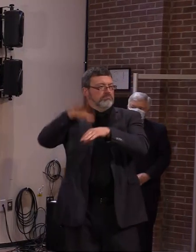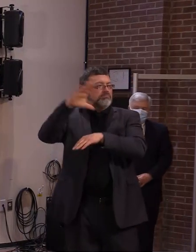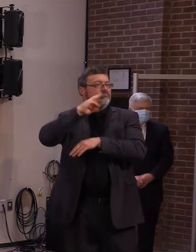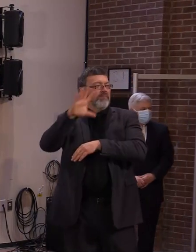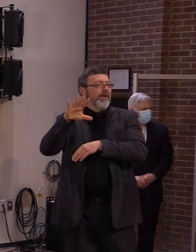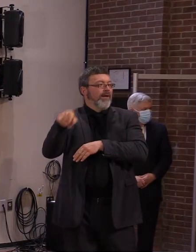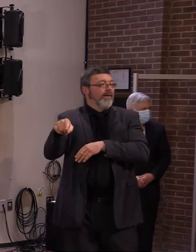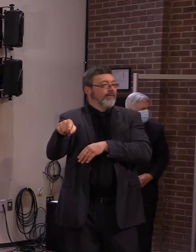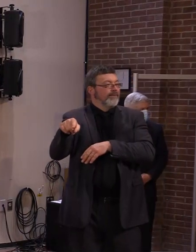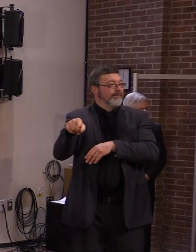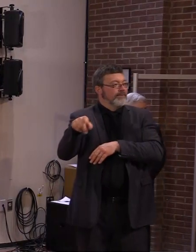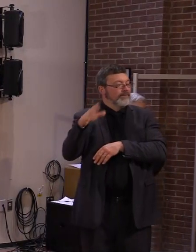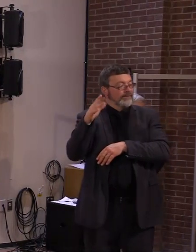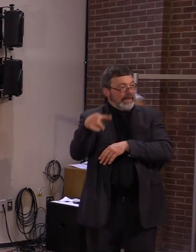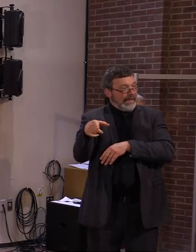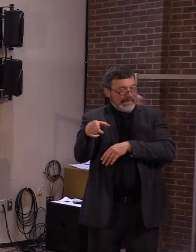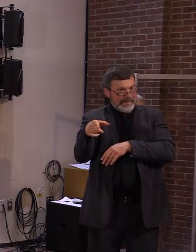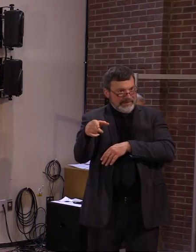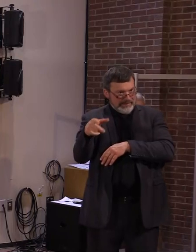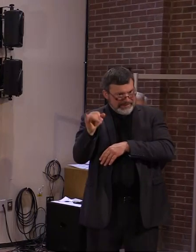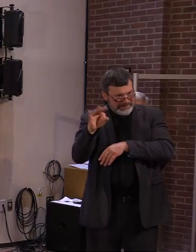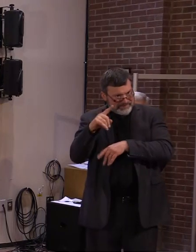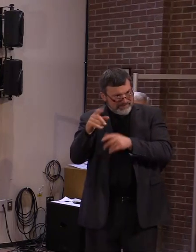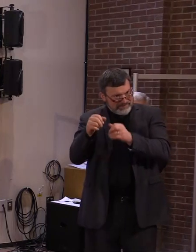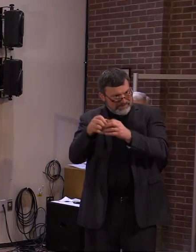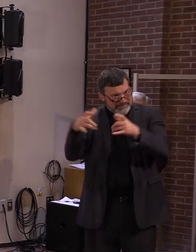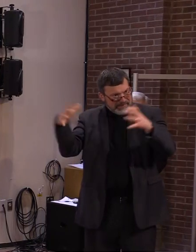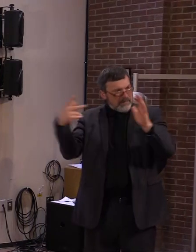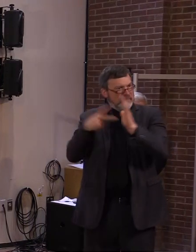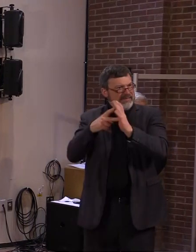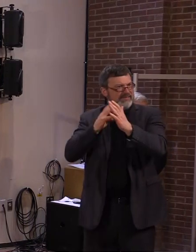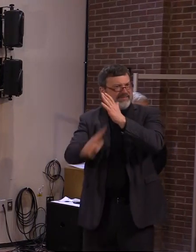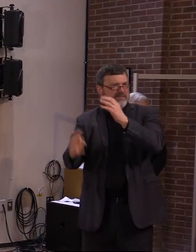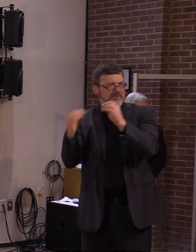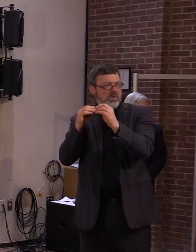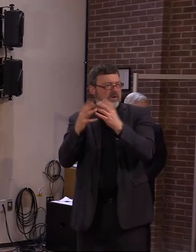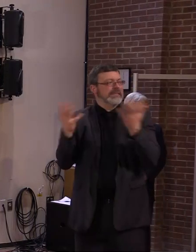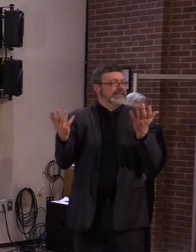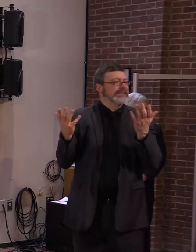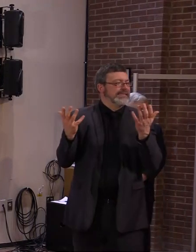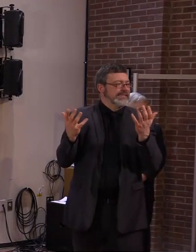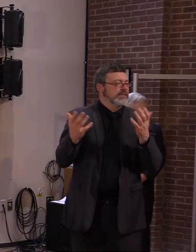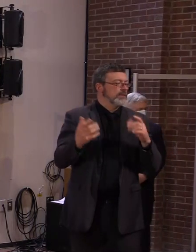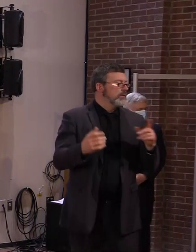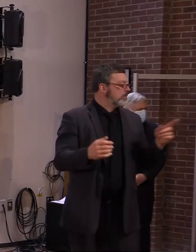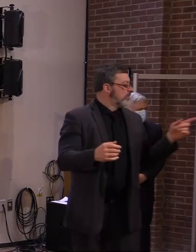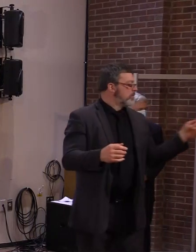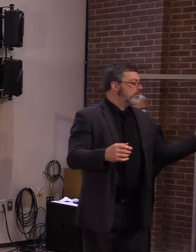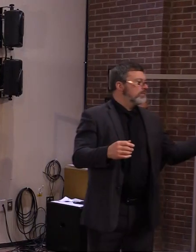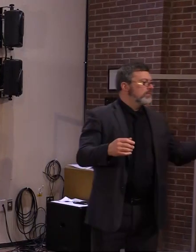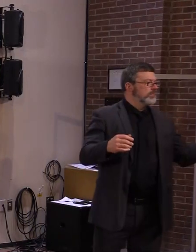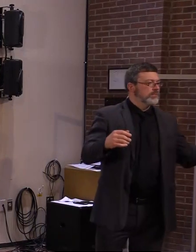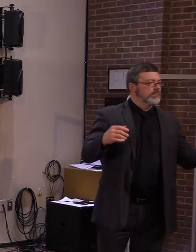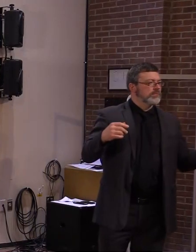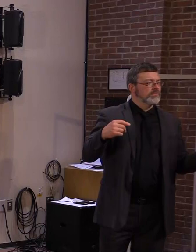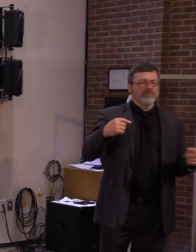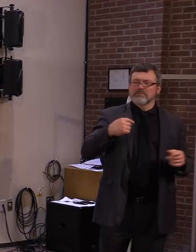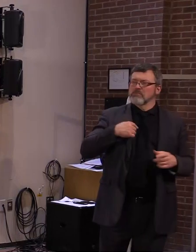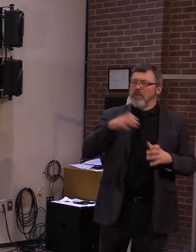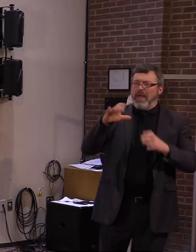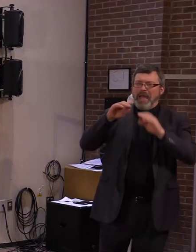end up having more serious complications. To clarify, those 2 pediatric cases, is that in the ICU or just